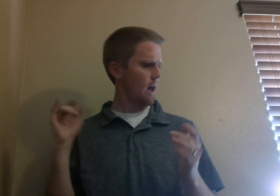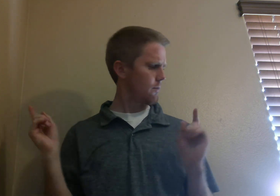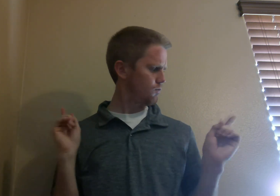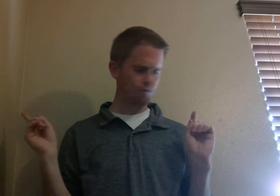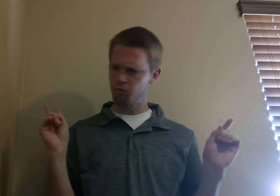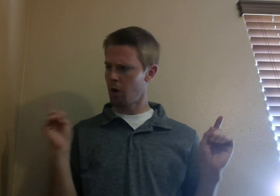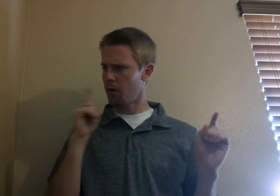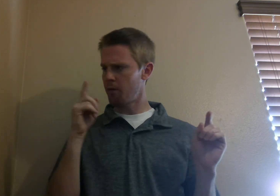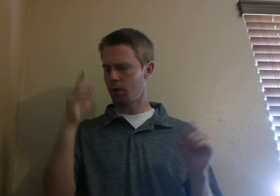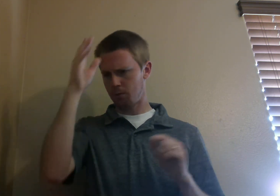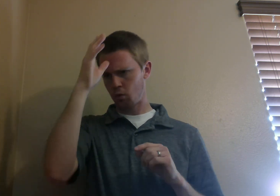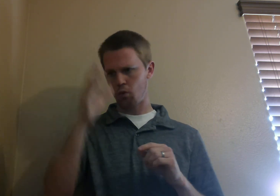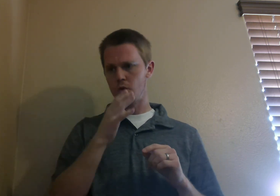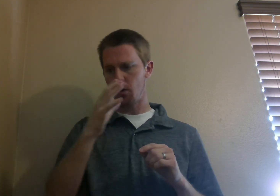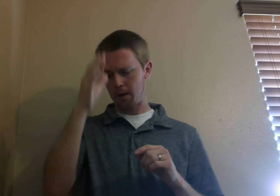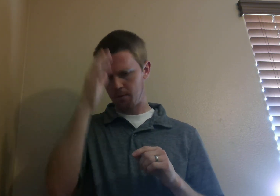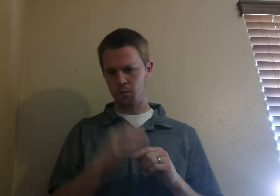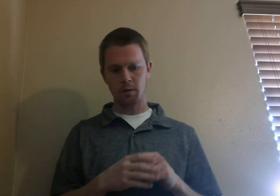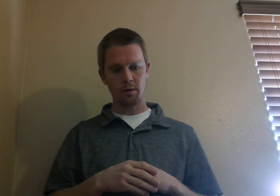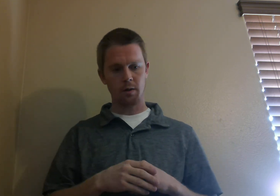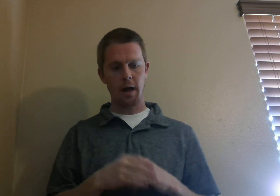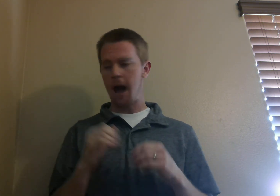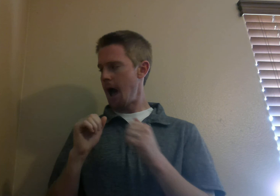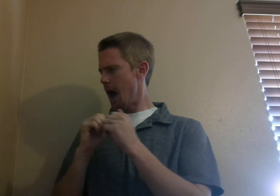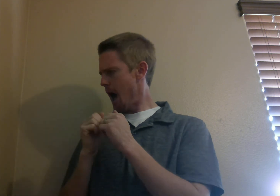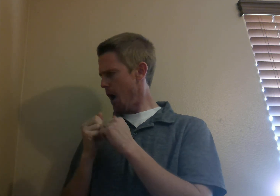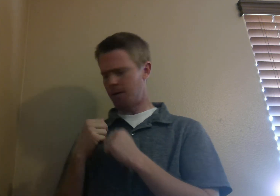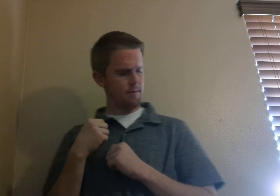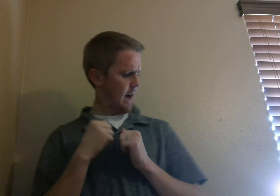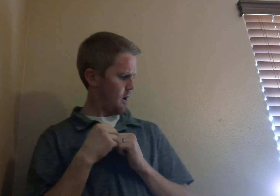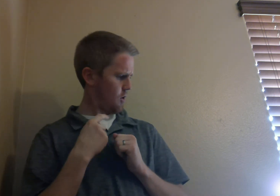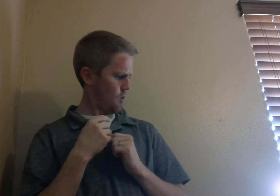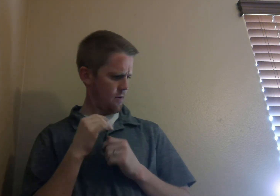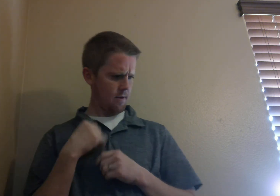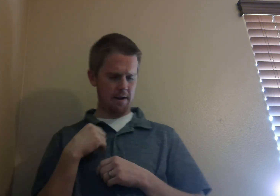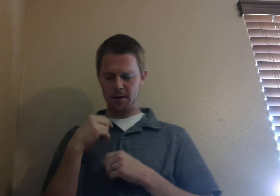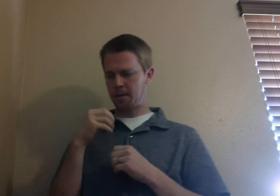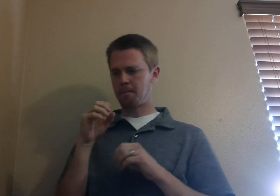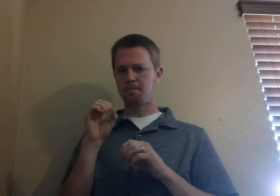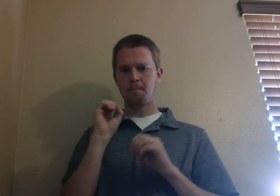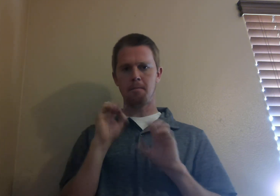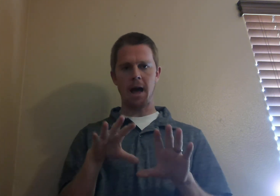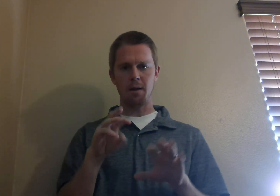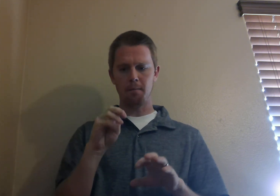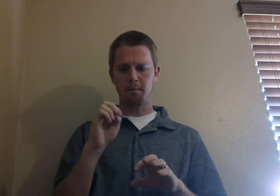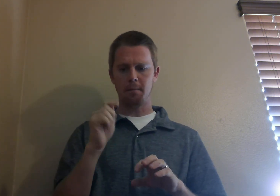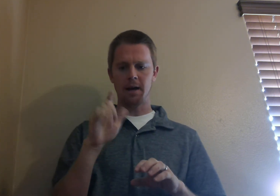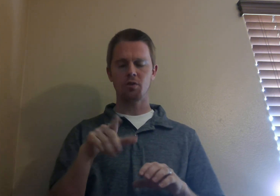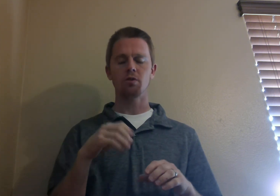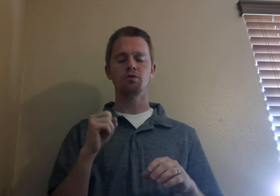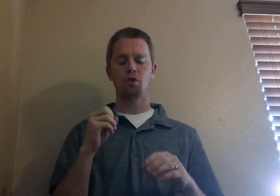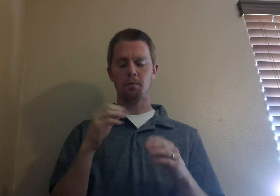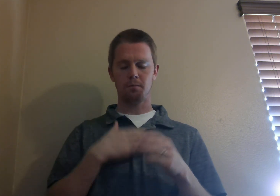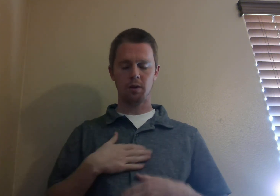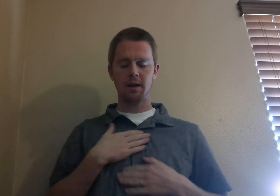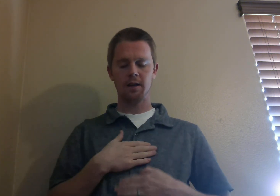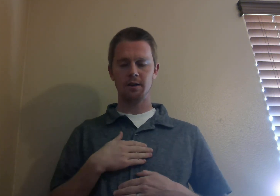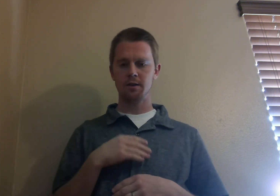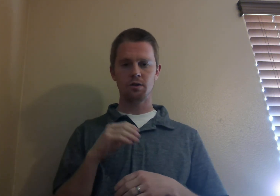for adults. How would you do that? It's magical. Anyway, I'm Destin. You're getting Smarter Every Day. Please subscribe to Smarter Every Day and support our